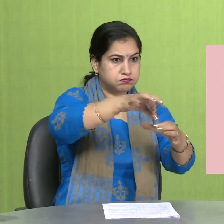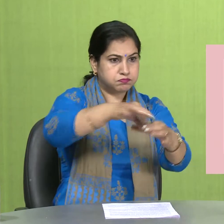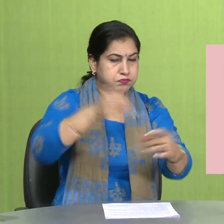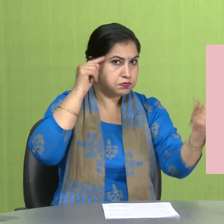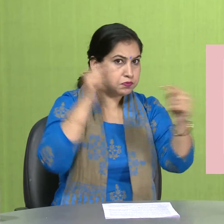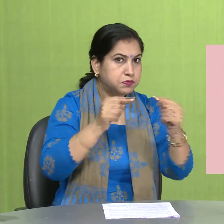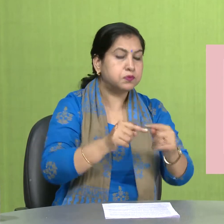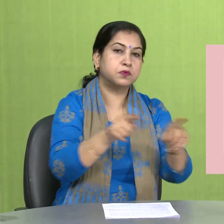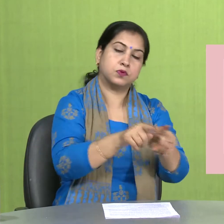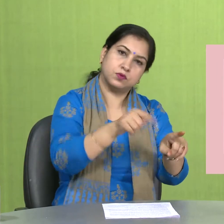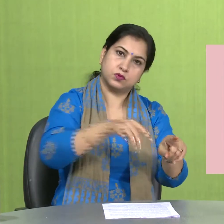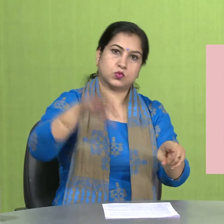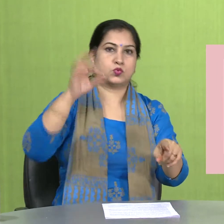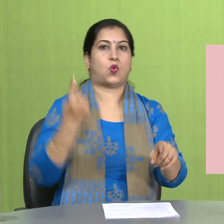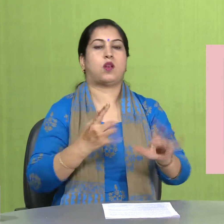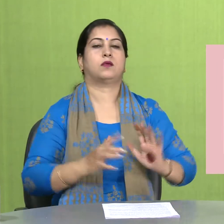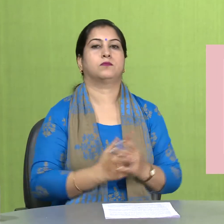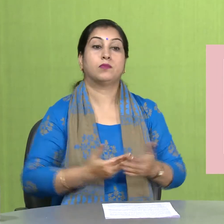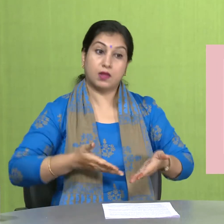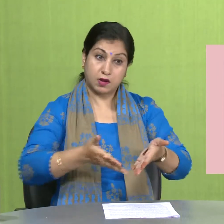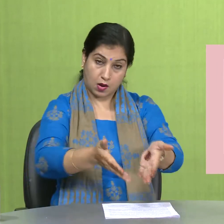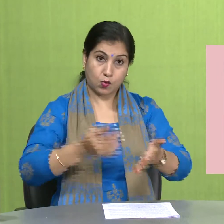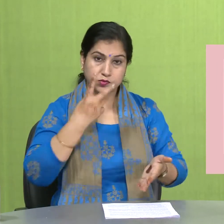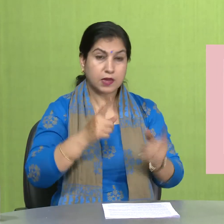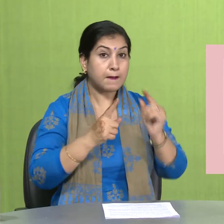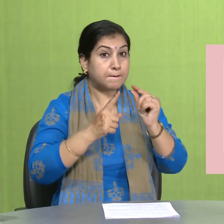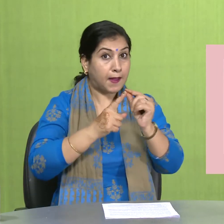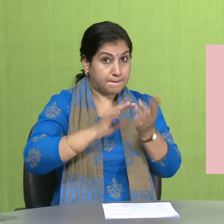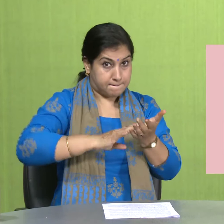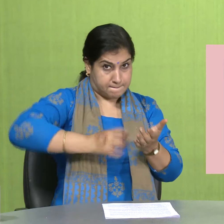Let us now know about the functions of the Prime Minister.